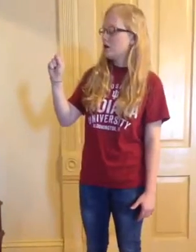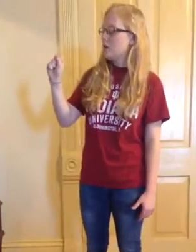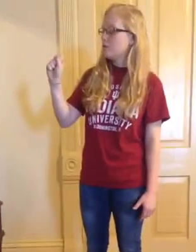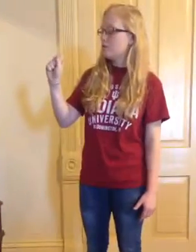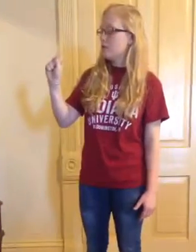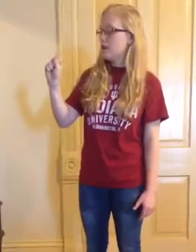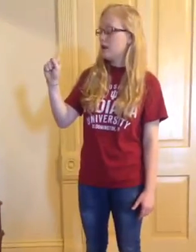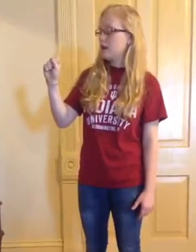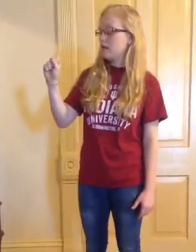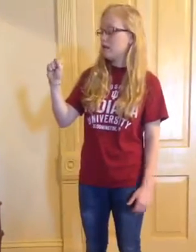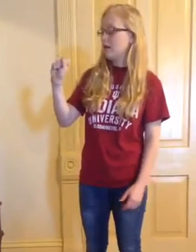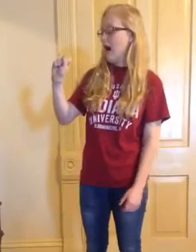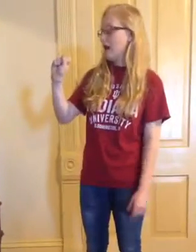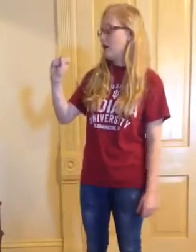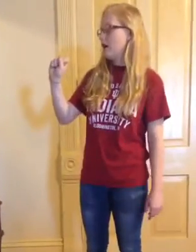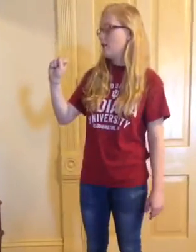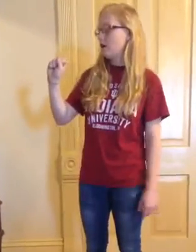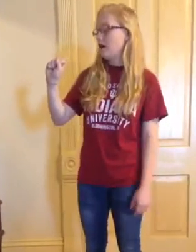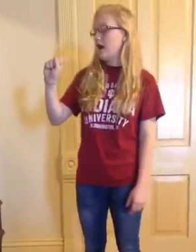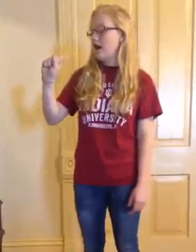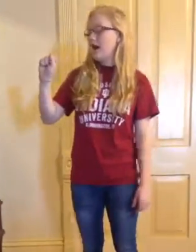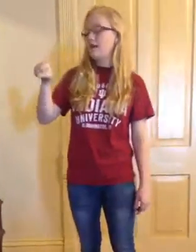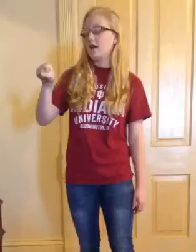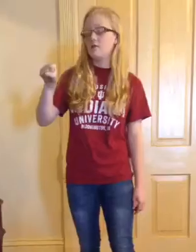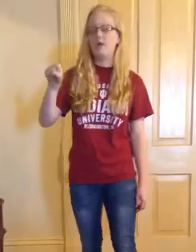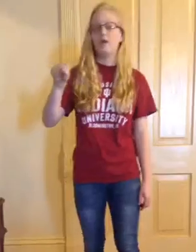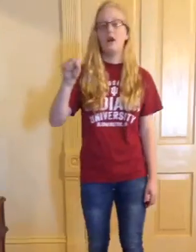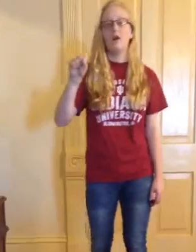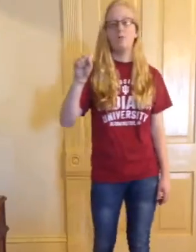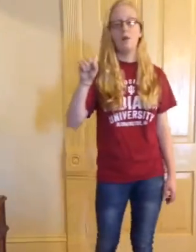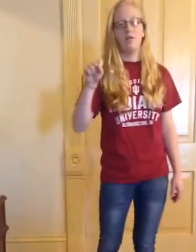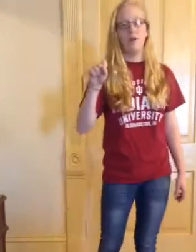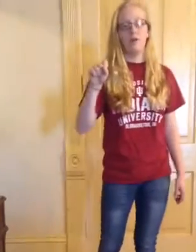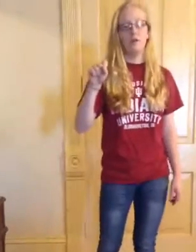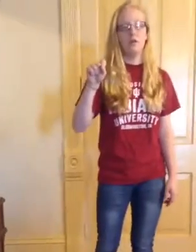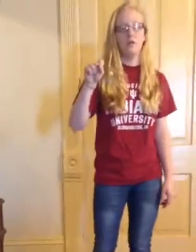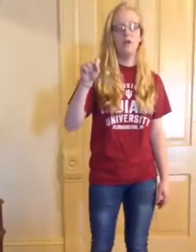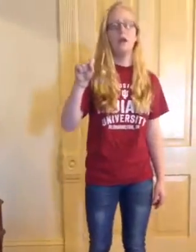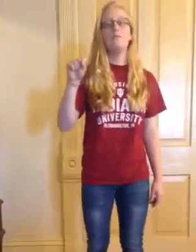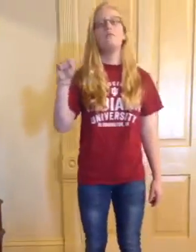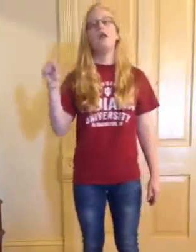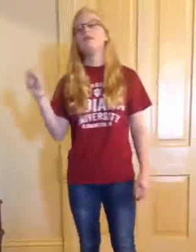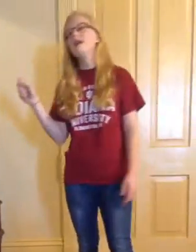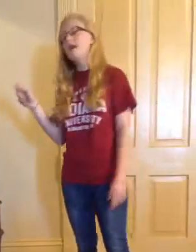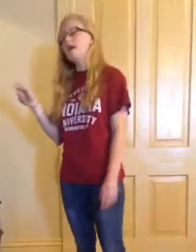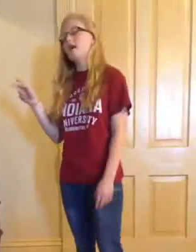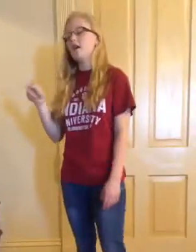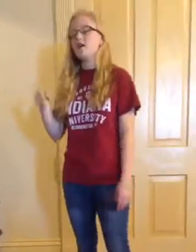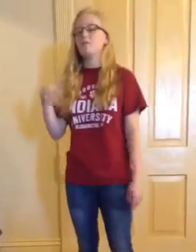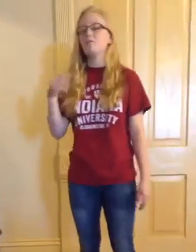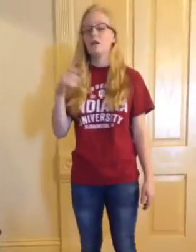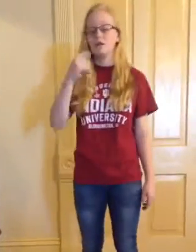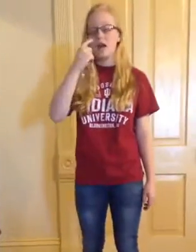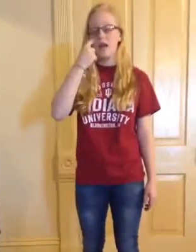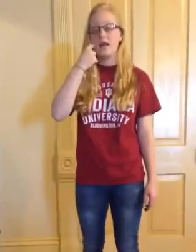in between the line of your index finger and your middle finger. T is much like